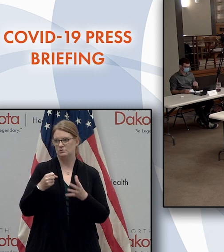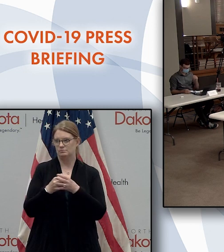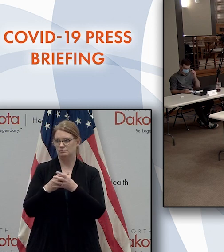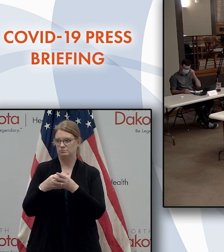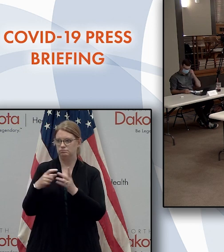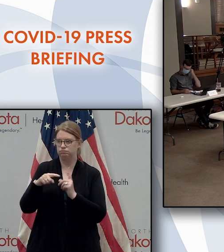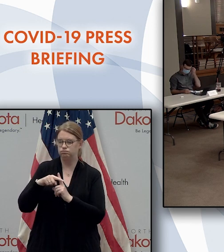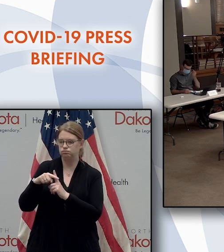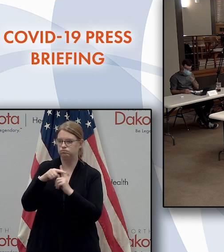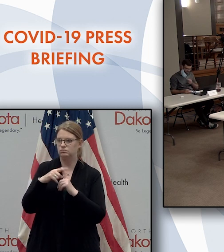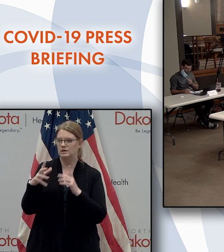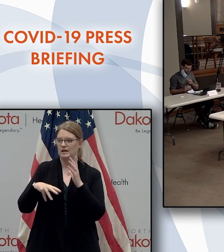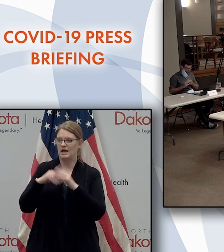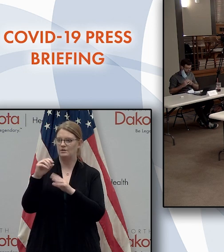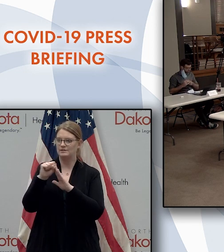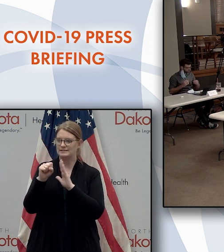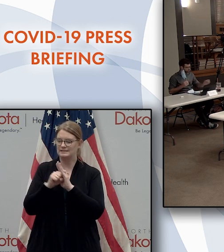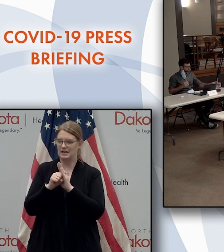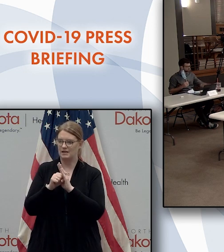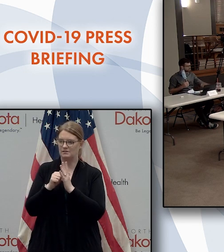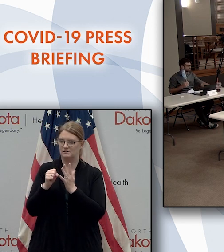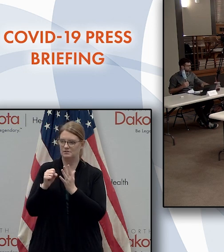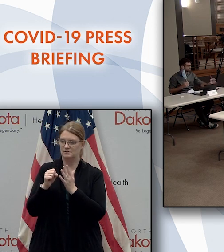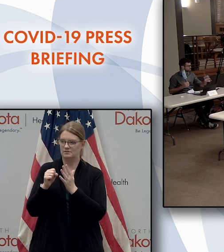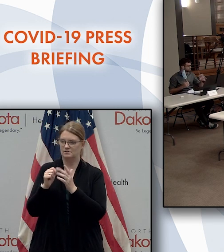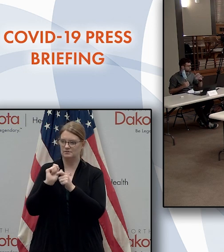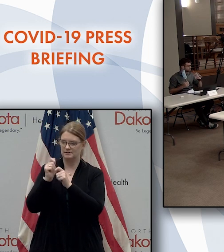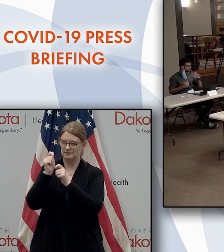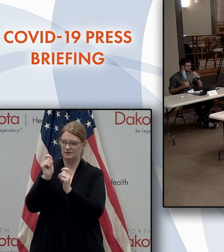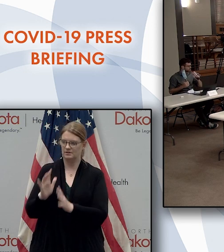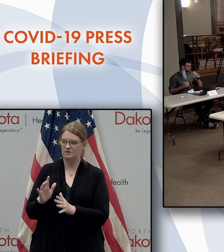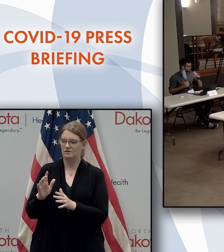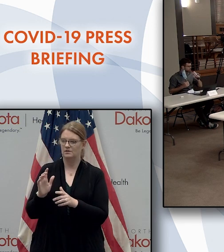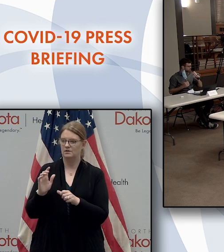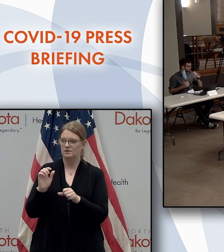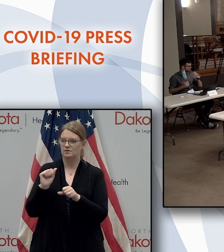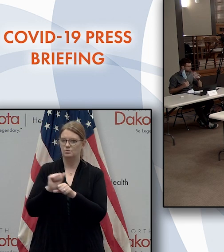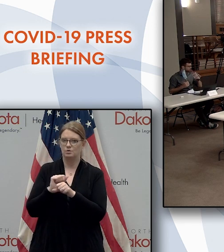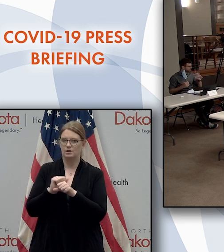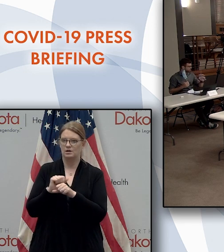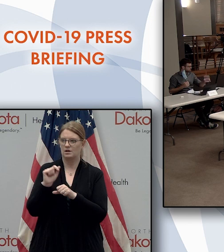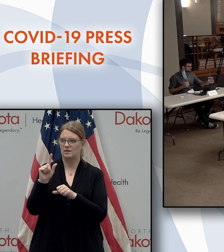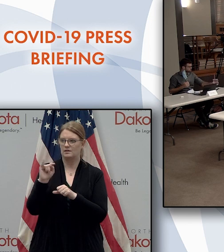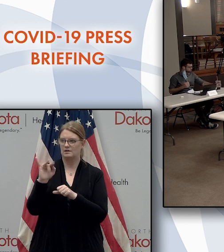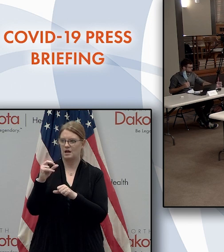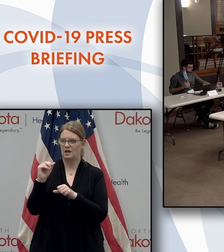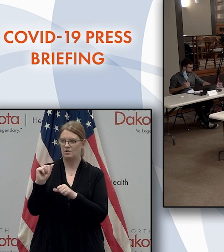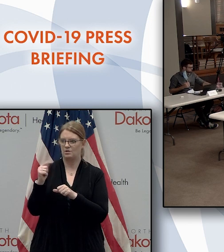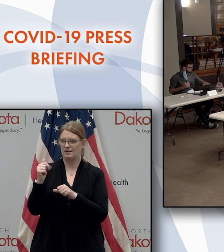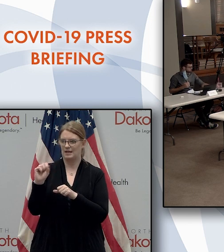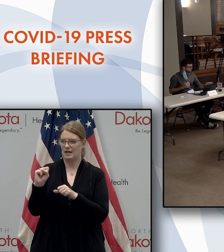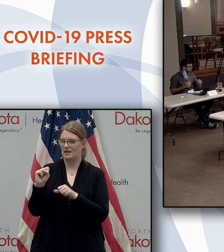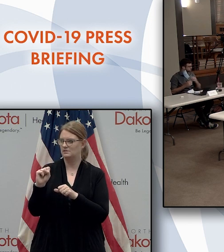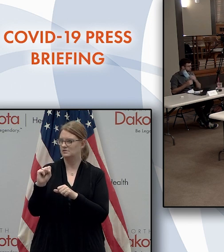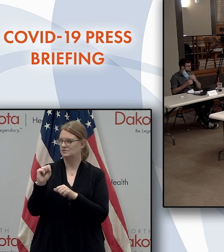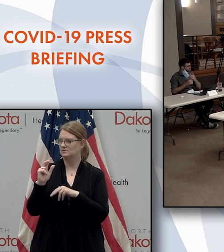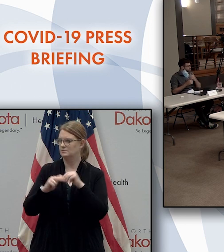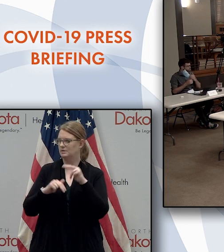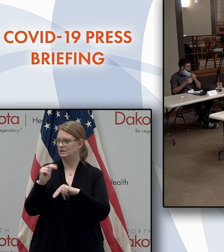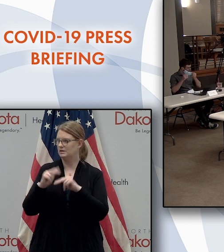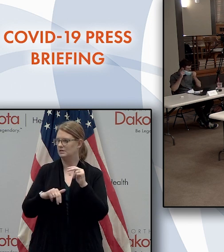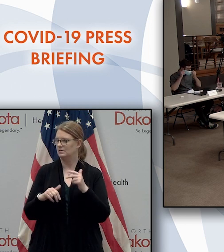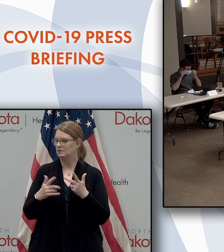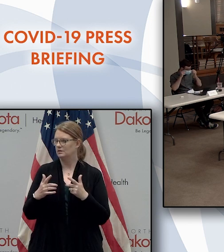among out-of-state contractors working on the expansion of the Hess gas plant in Tioga was revealed. Due